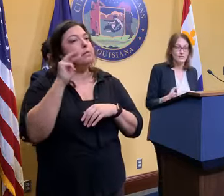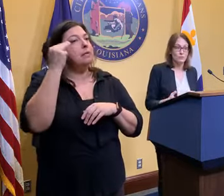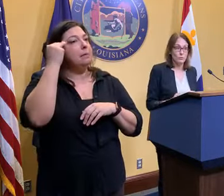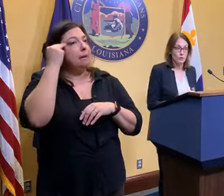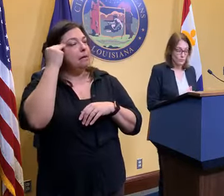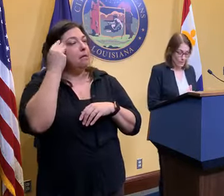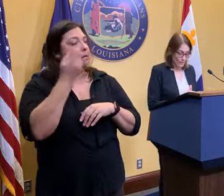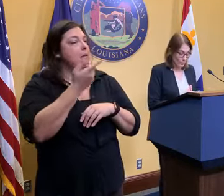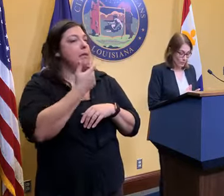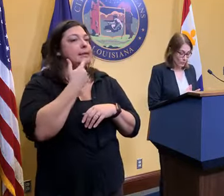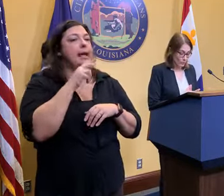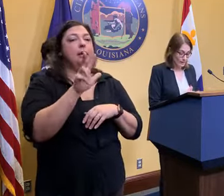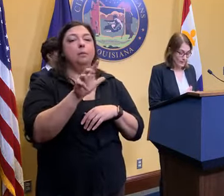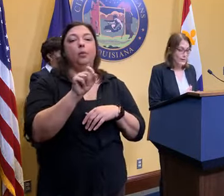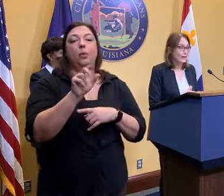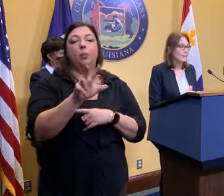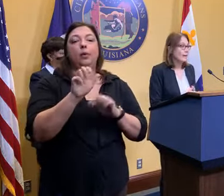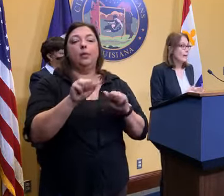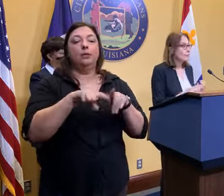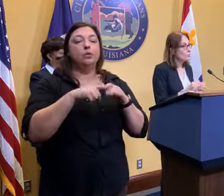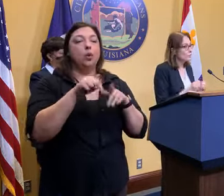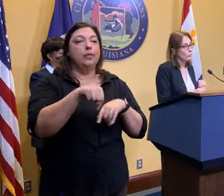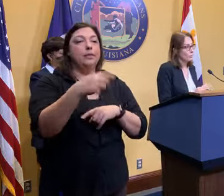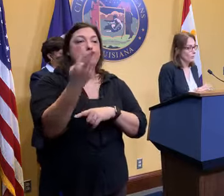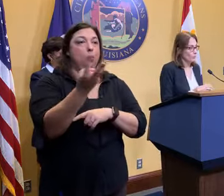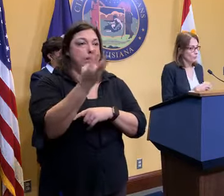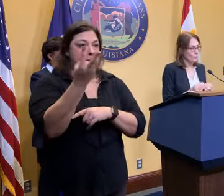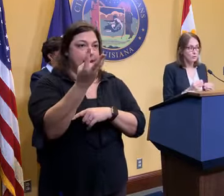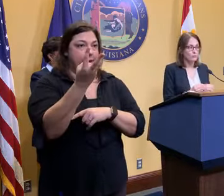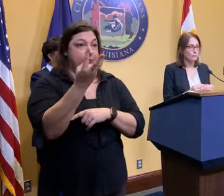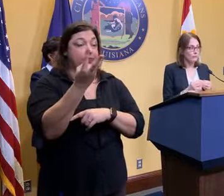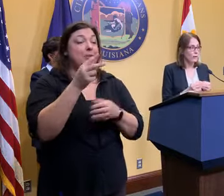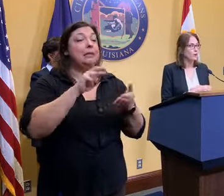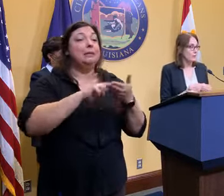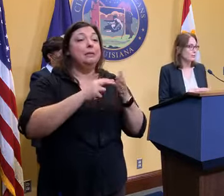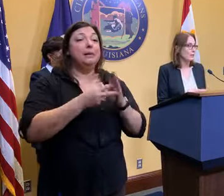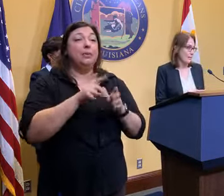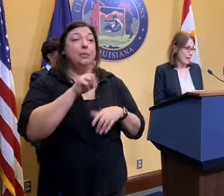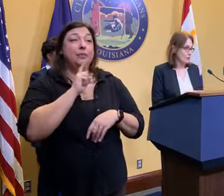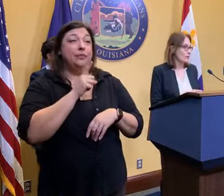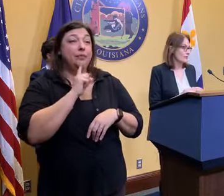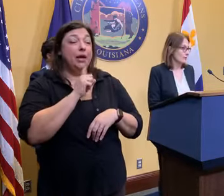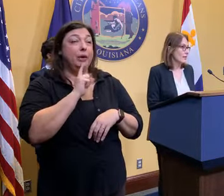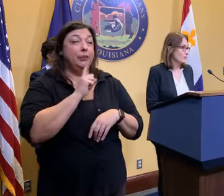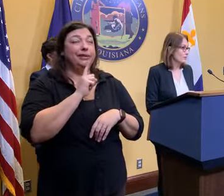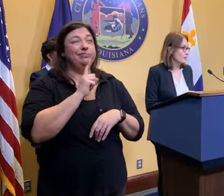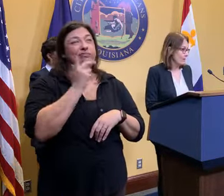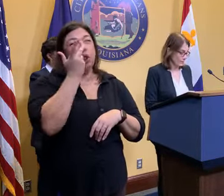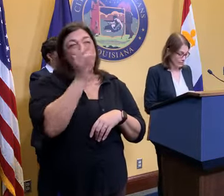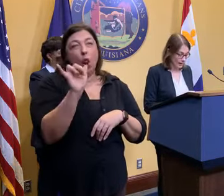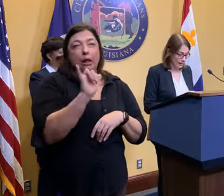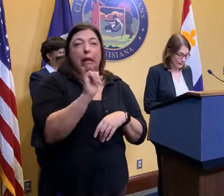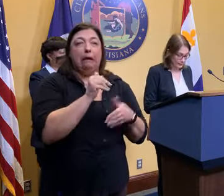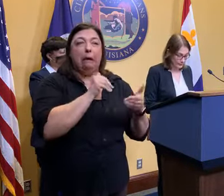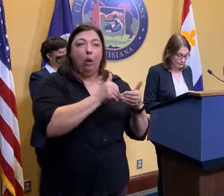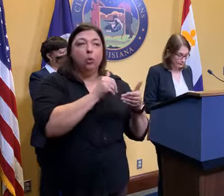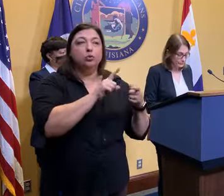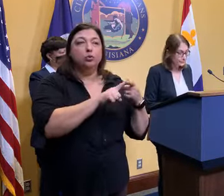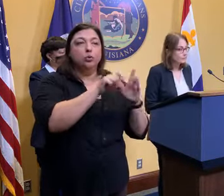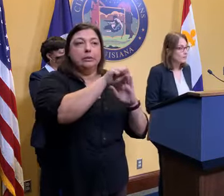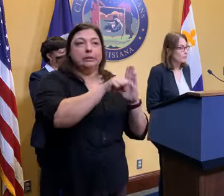into Phase 3.3 beginning on Wednesday, at which point we are going to very nearly match the state's Phase 3